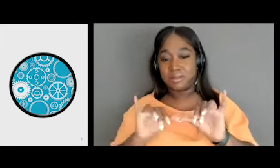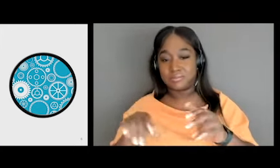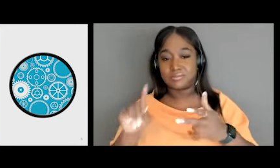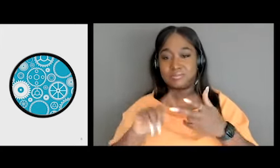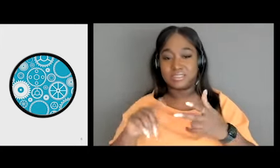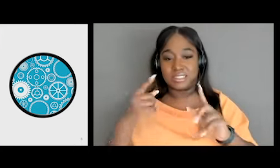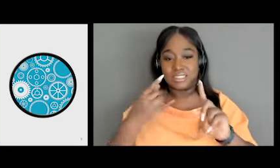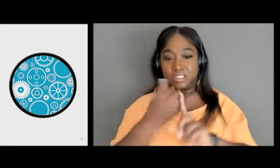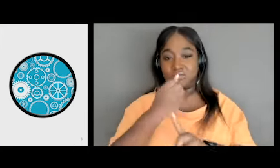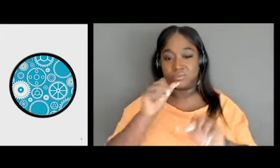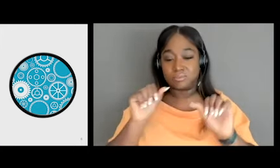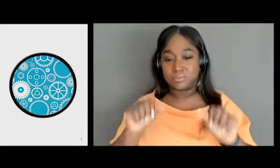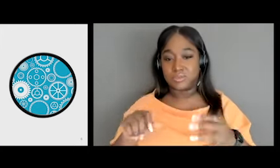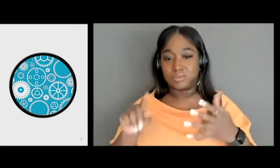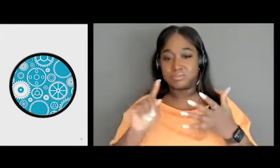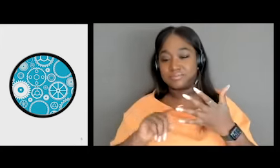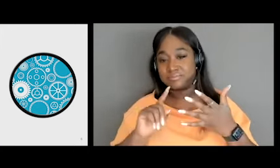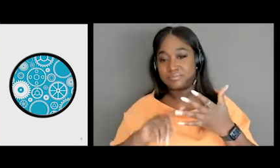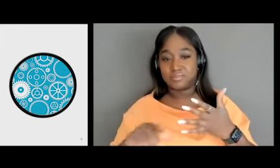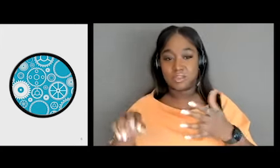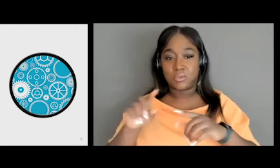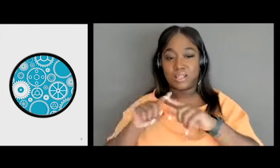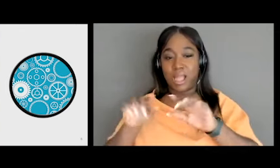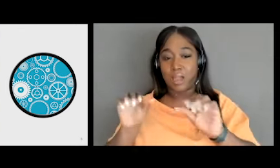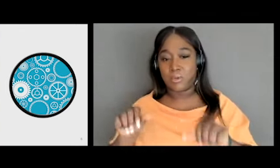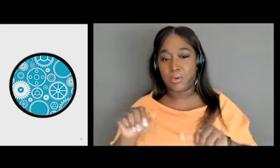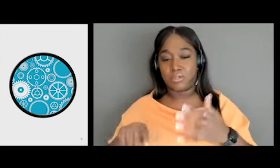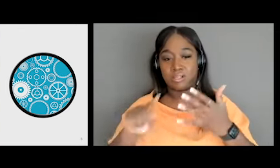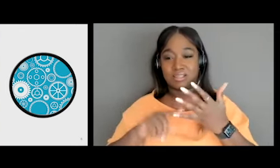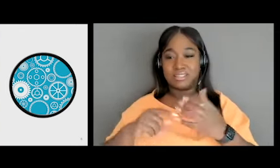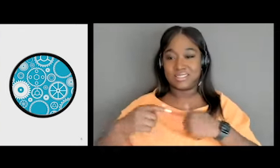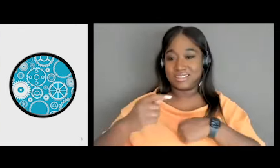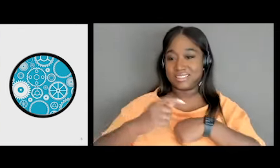many different use cases to this data that are represented in this